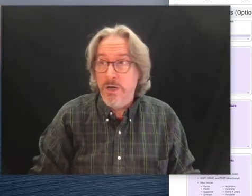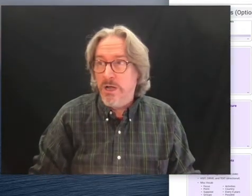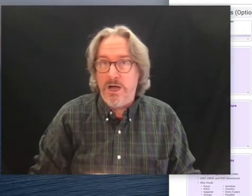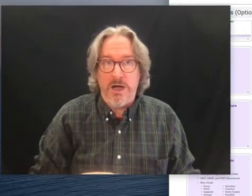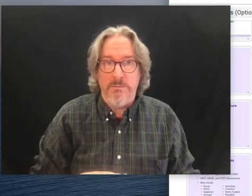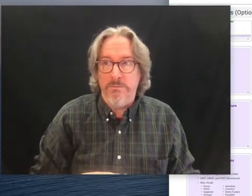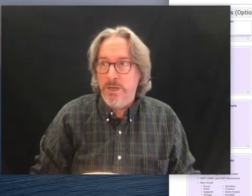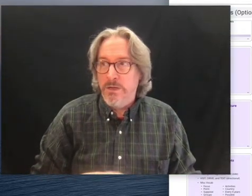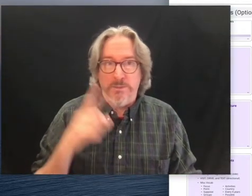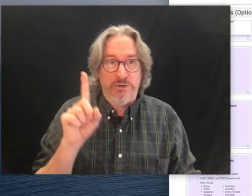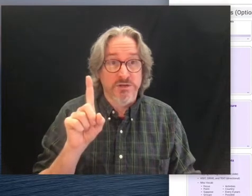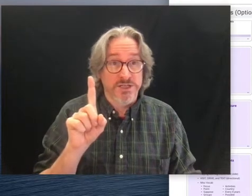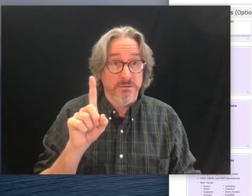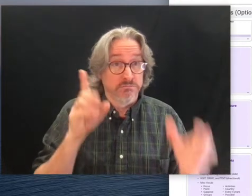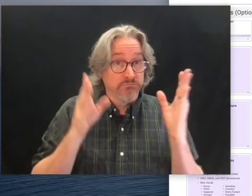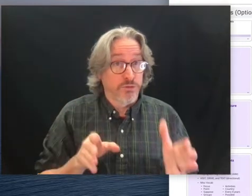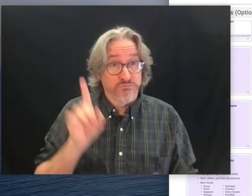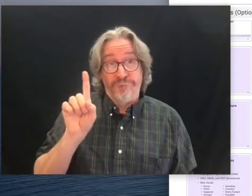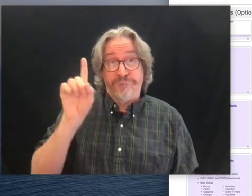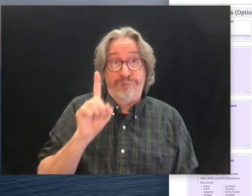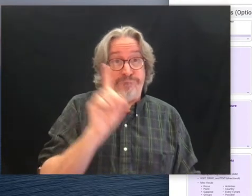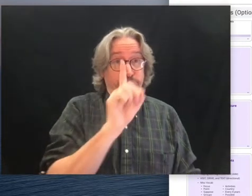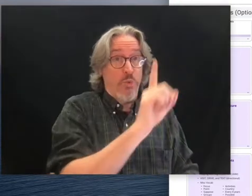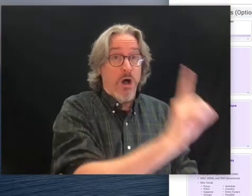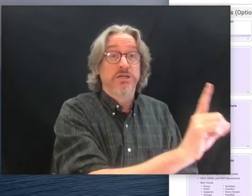or the person